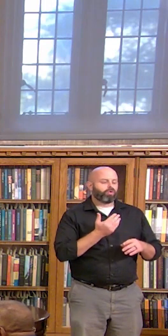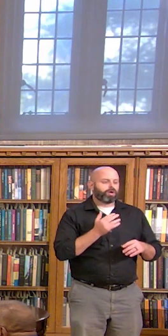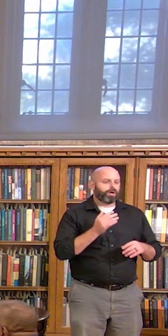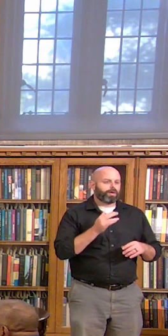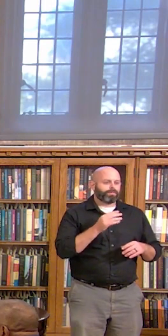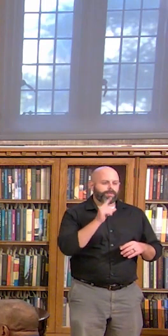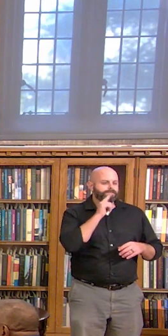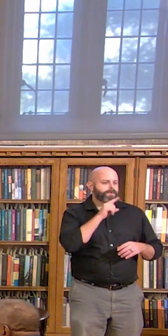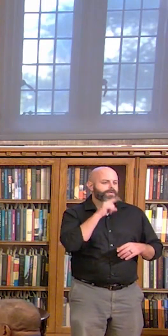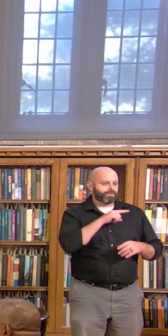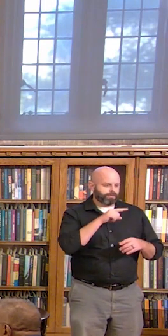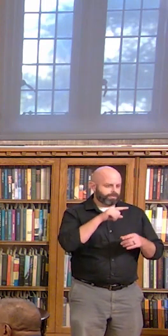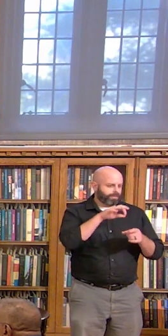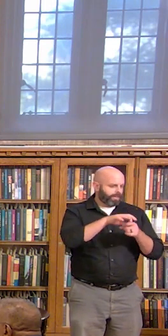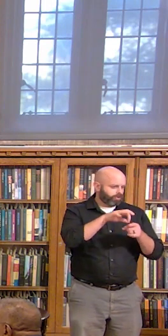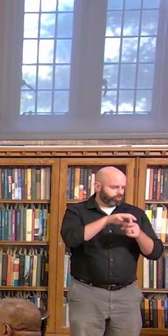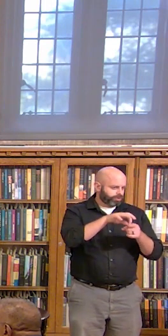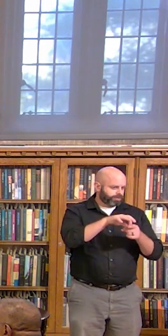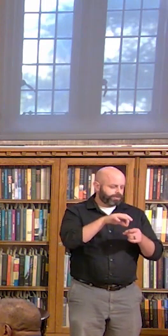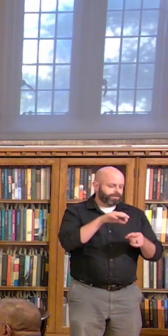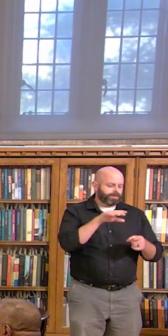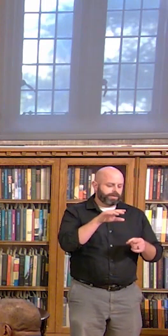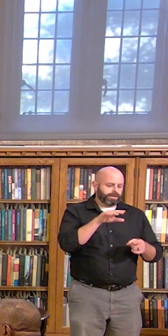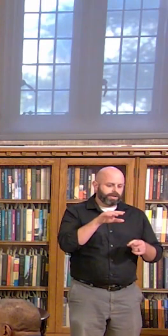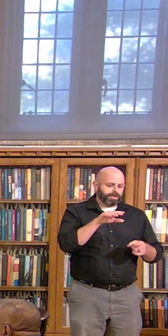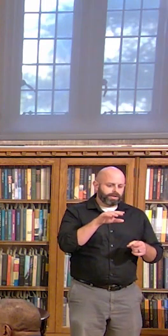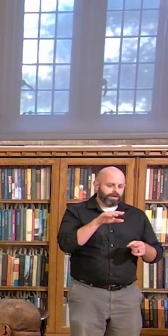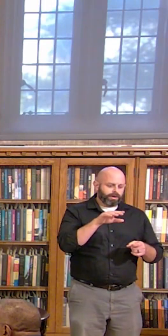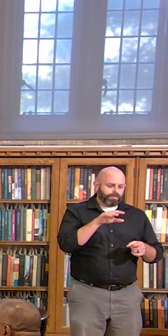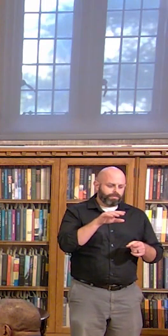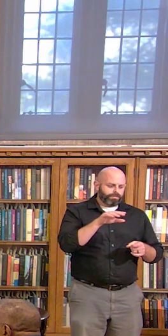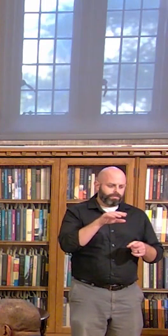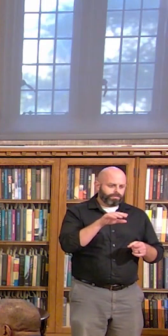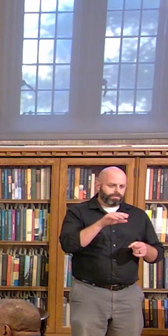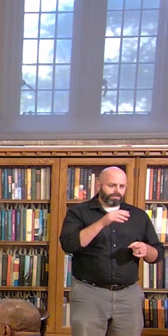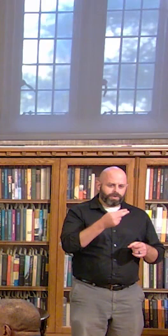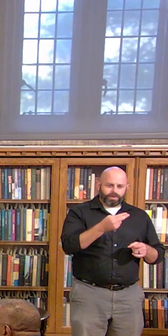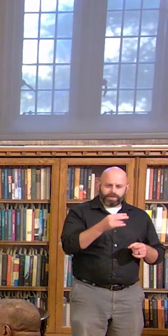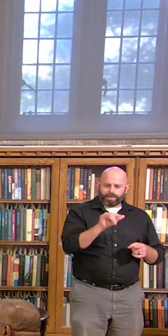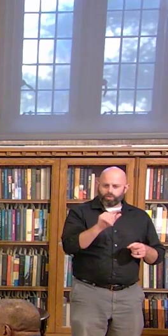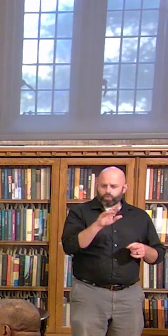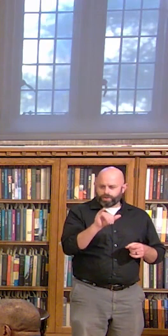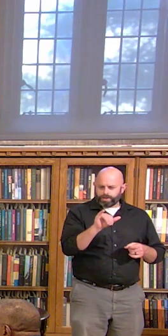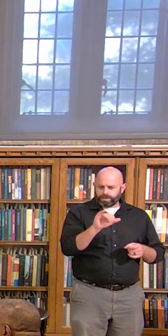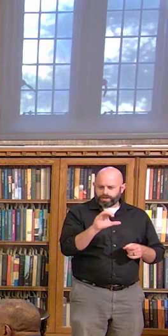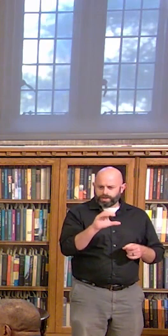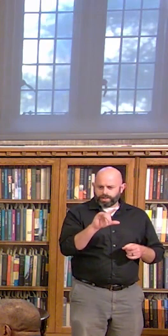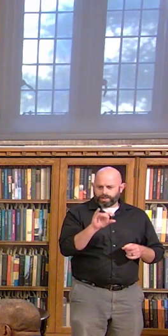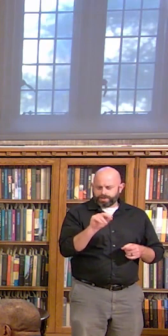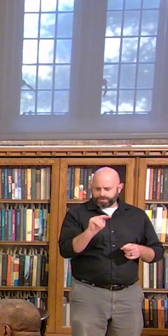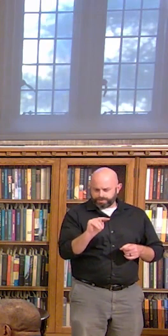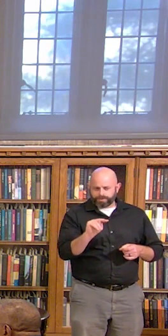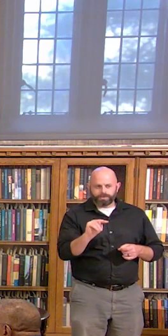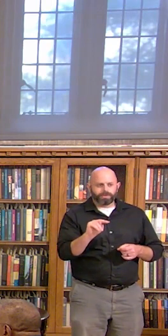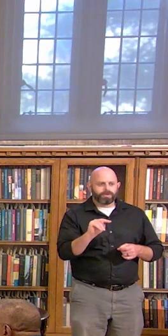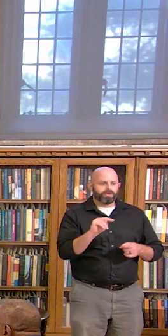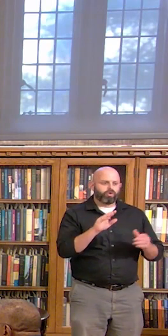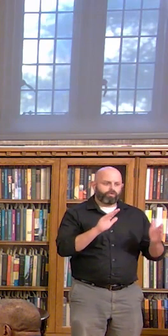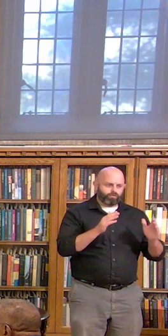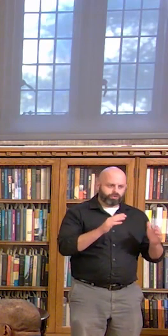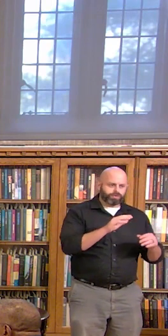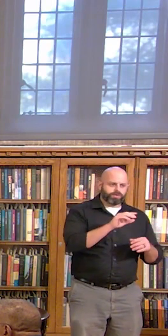know um in when it was Hillary Clinton versus Trump I think 98% of the students or